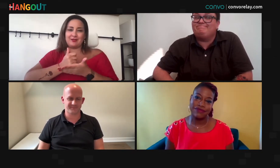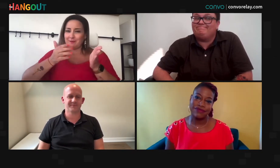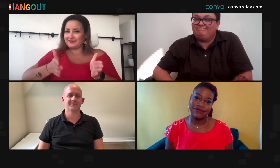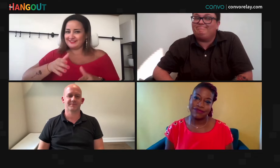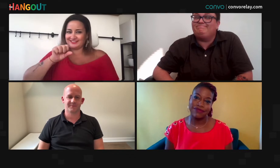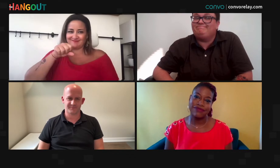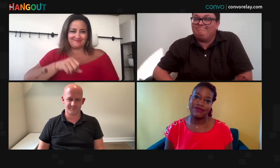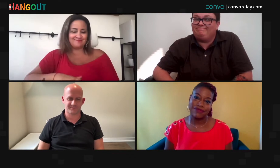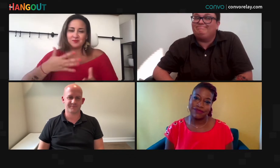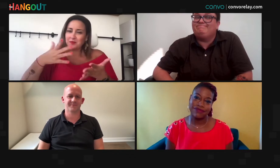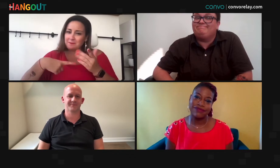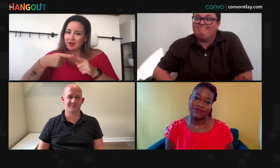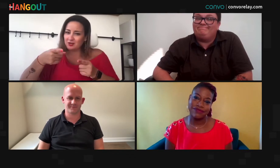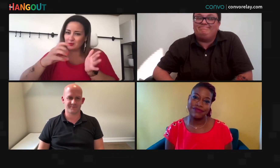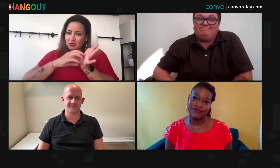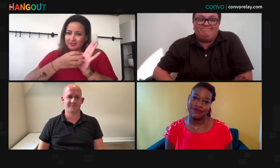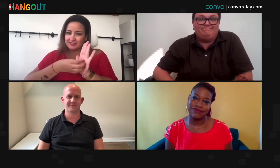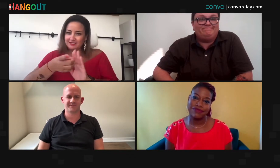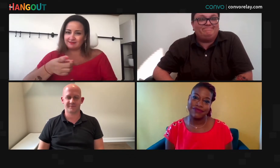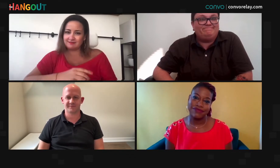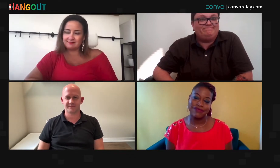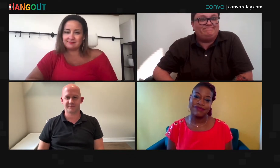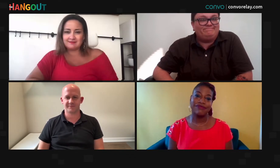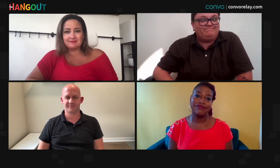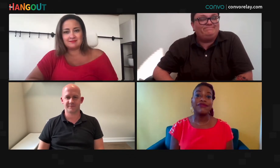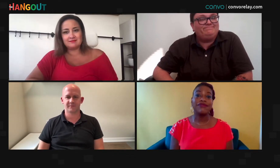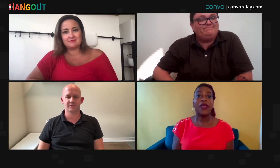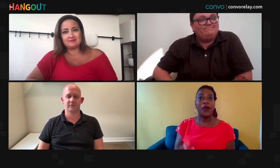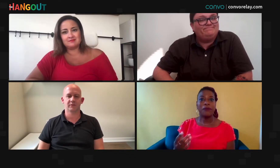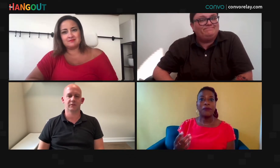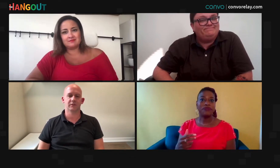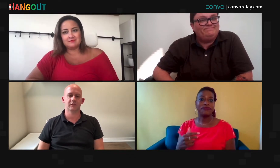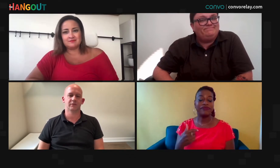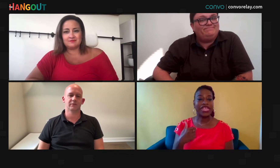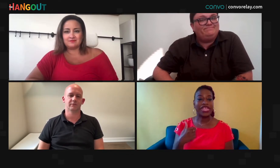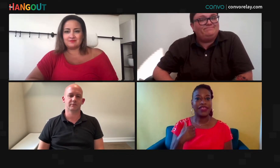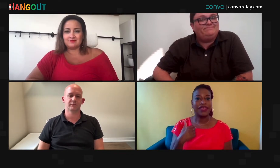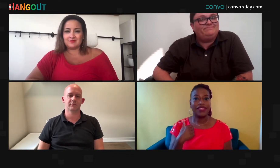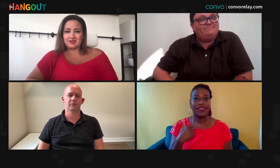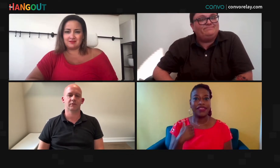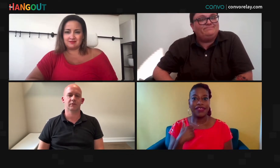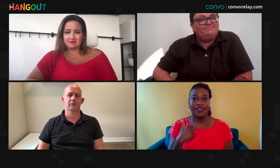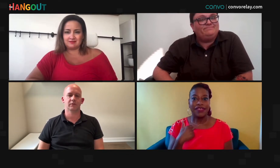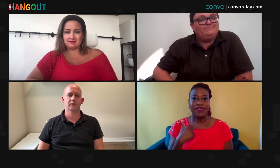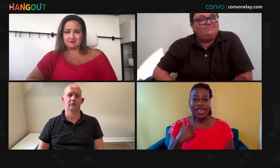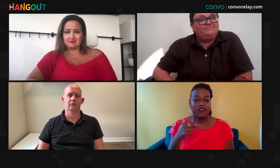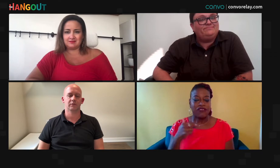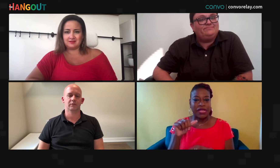cons to having a deaf therapist versus a hearing therapist. What about you, Cookie? And this is Cookie signing.